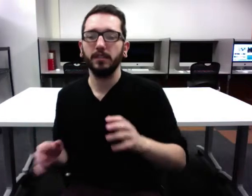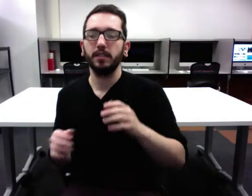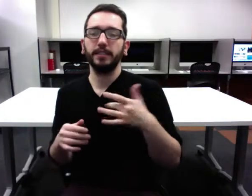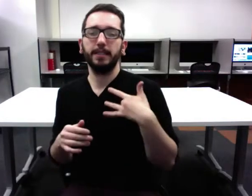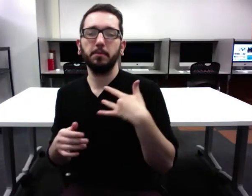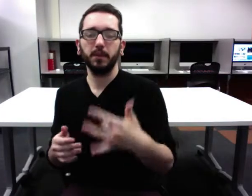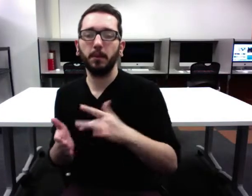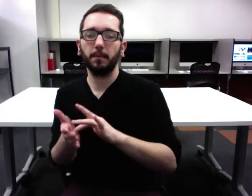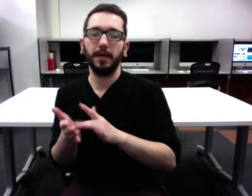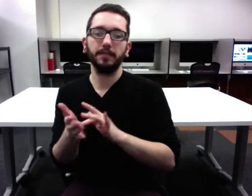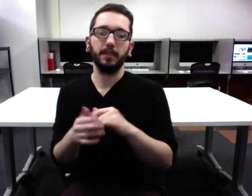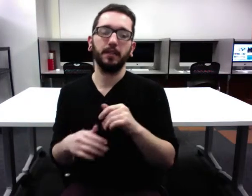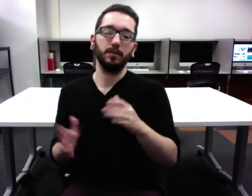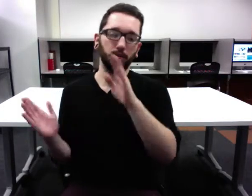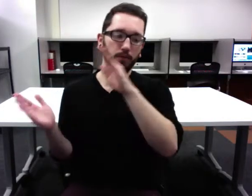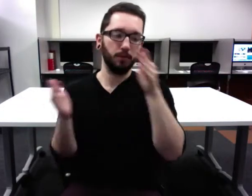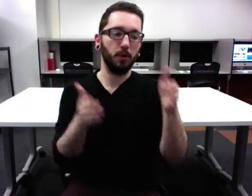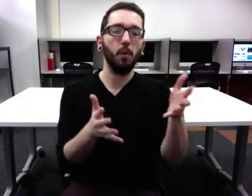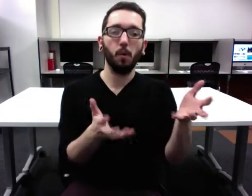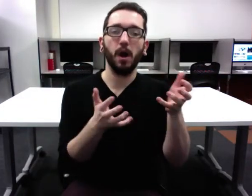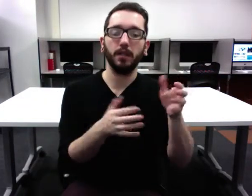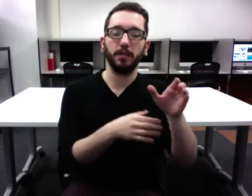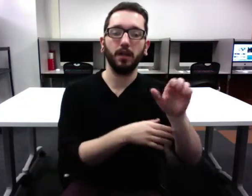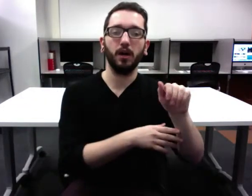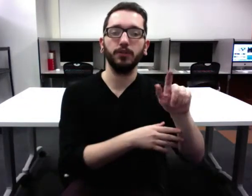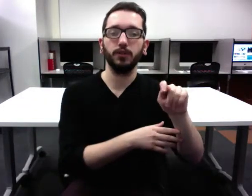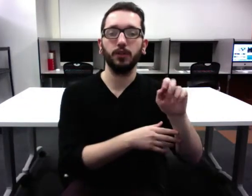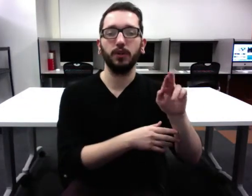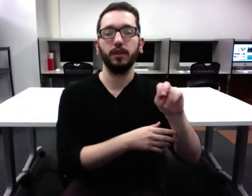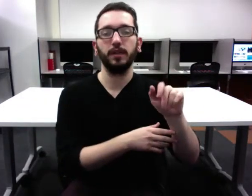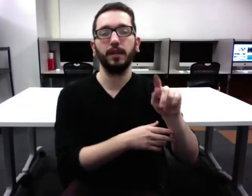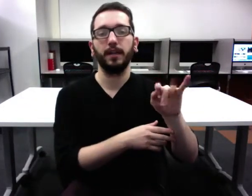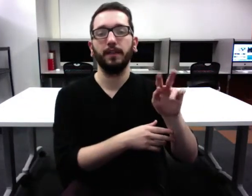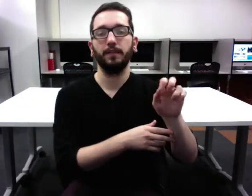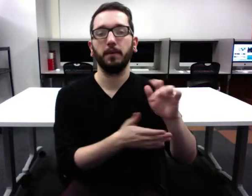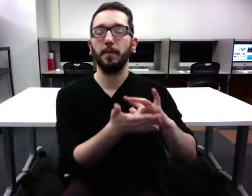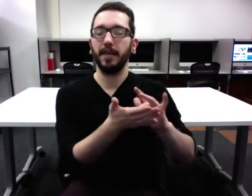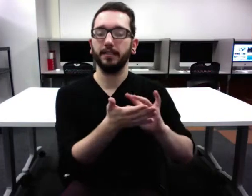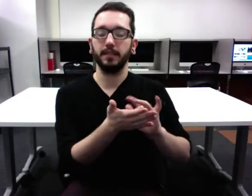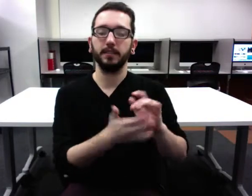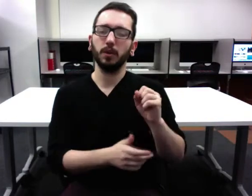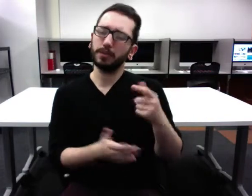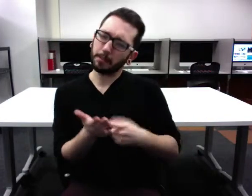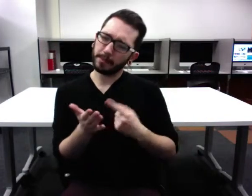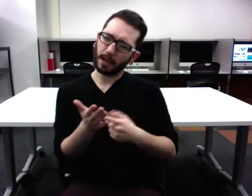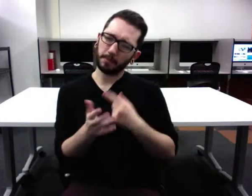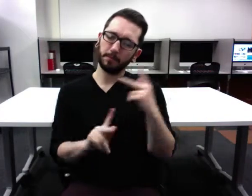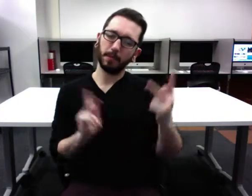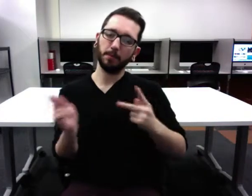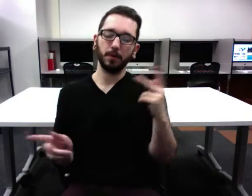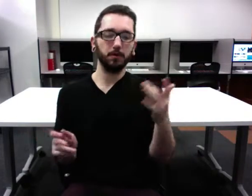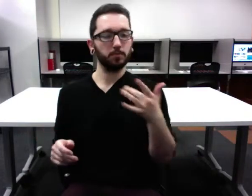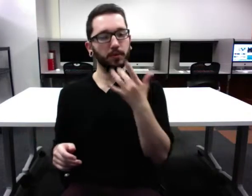instead. Things can also be put in sequence. People might choose first, as in the lecture you just heard before, to use less invasive